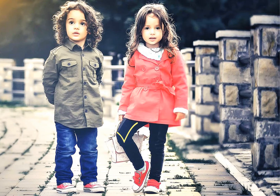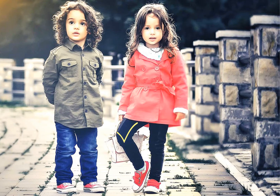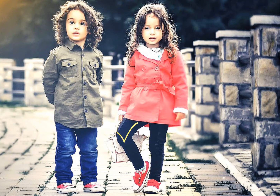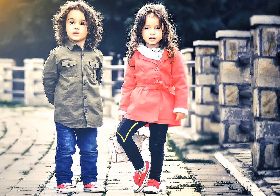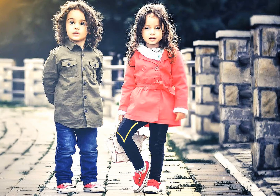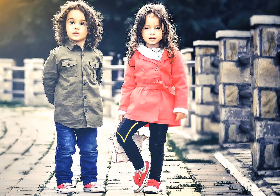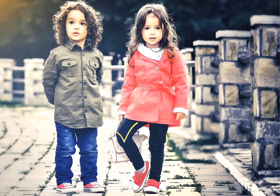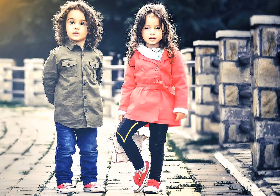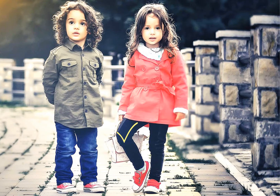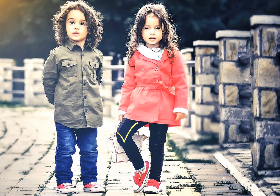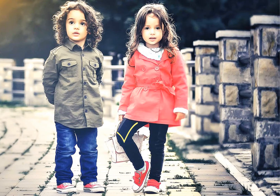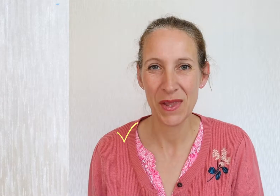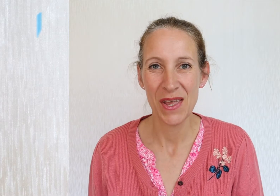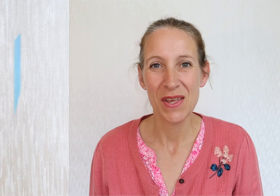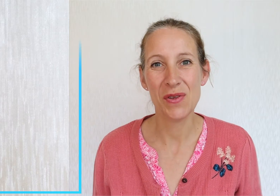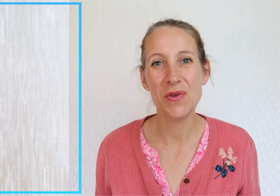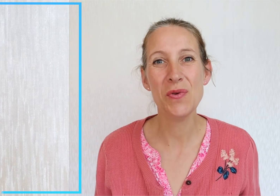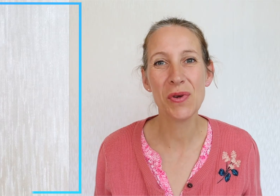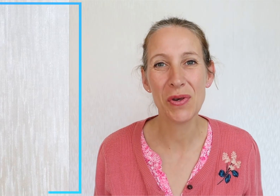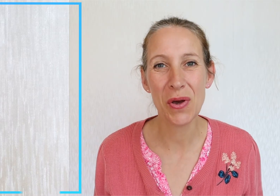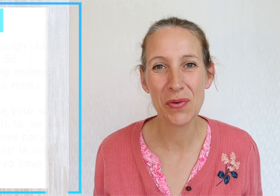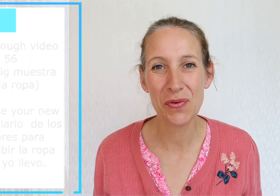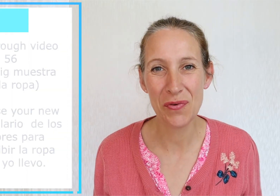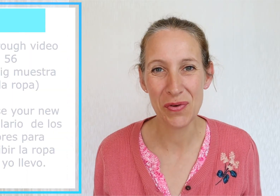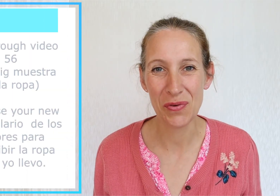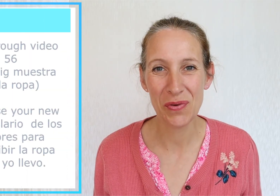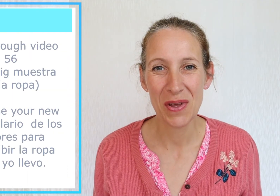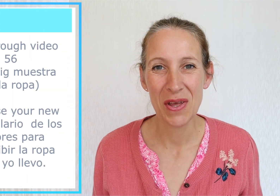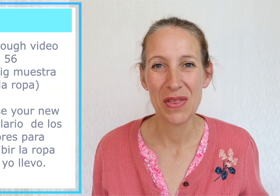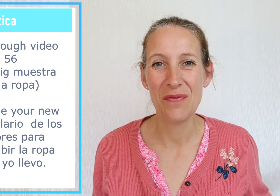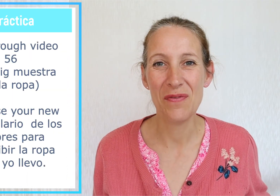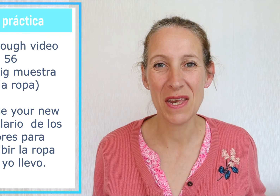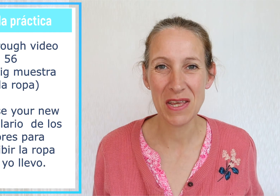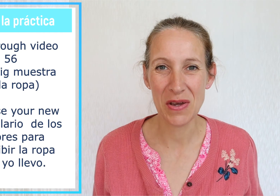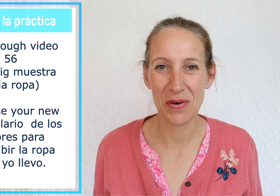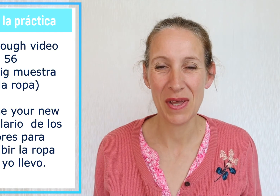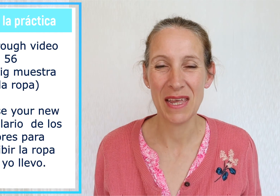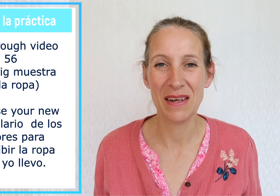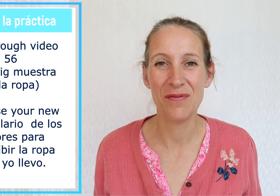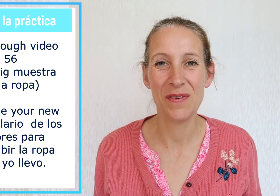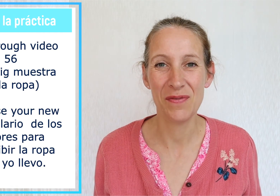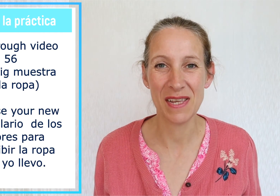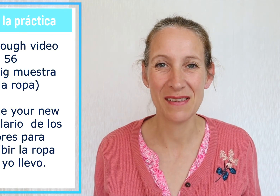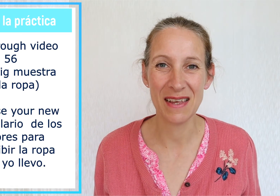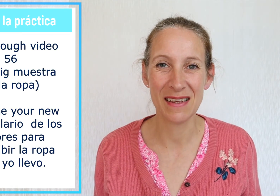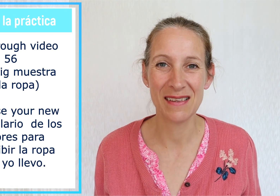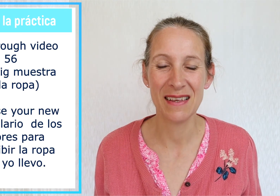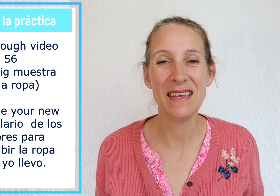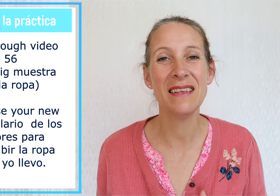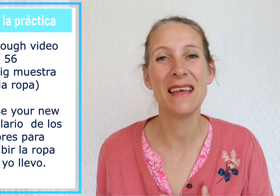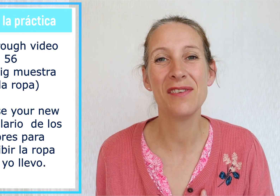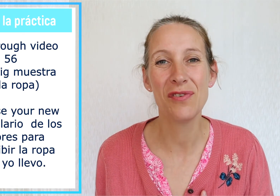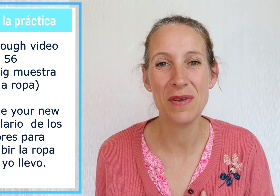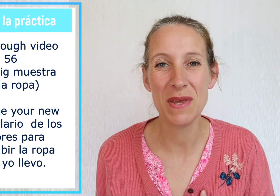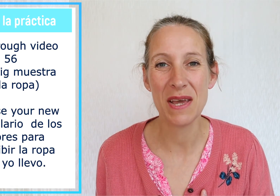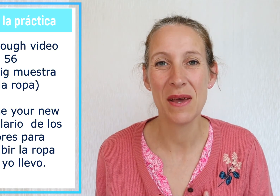pantalones negros. So you could go through the video in 56 y describir